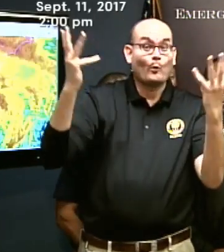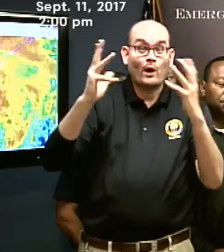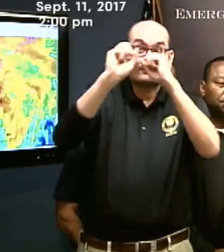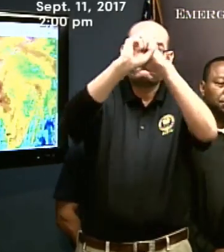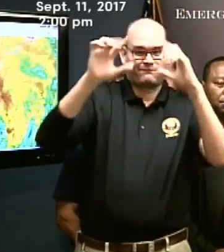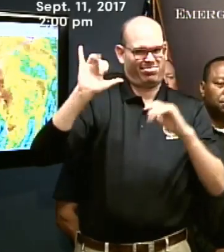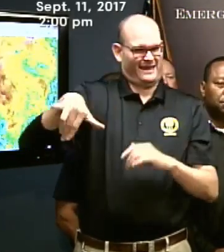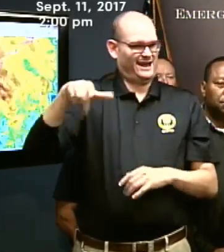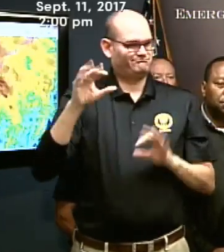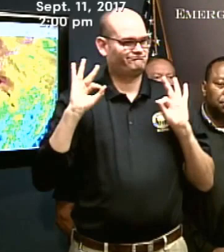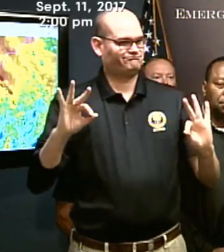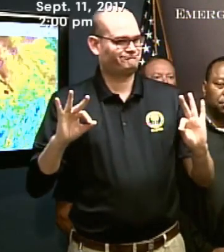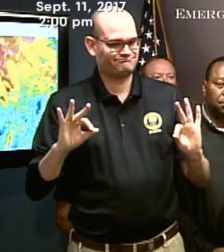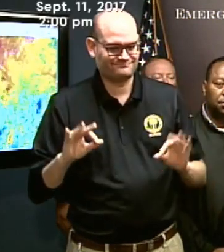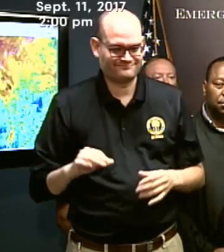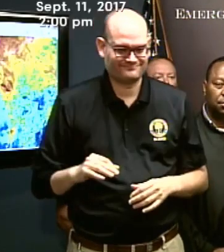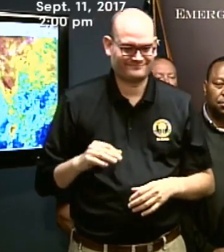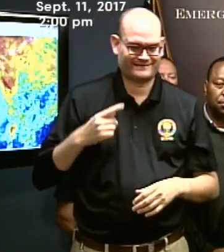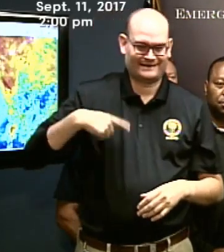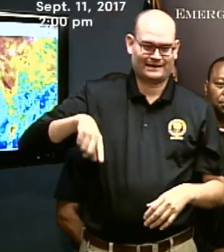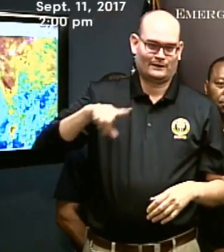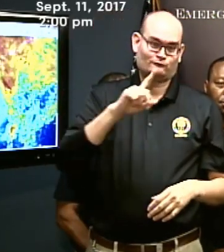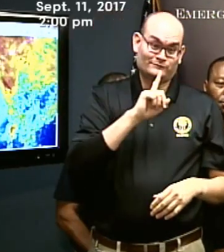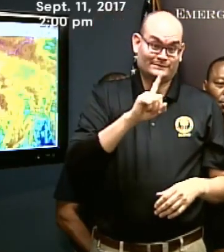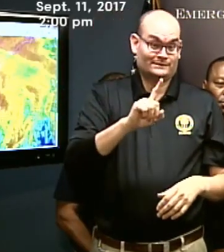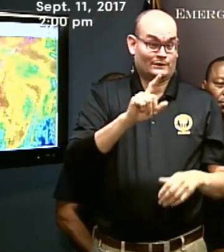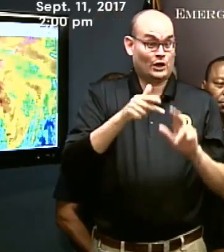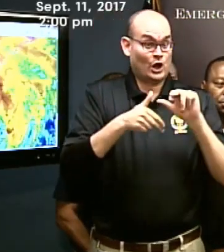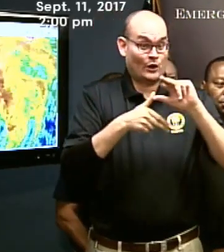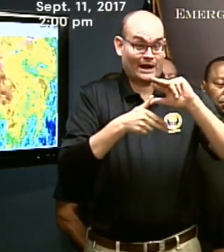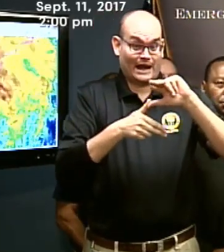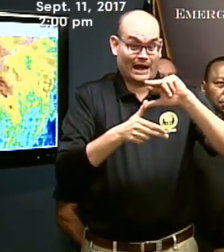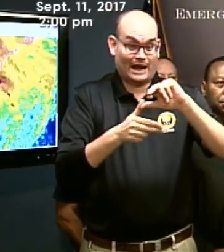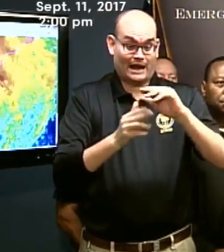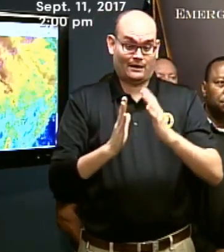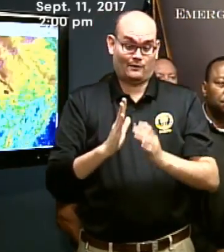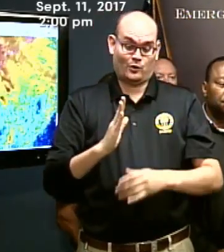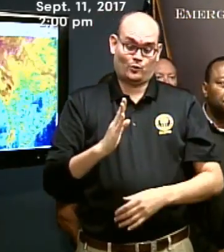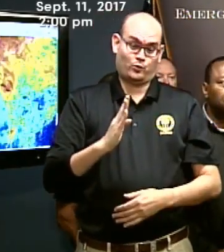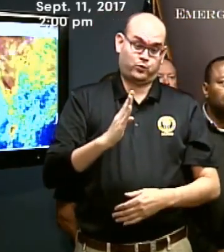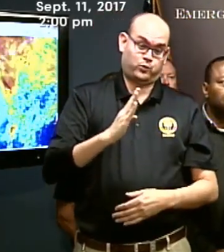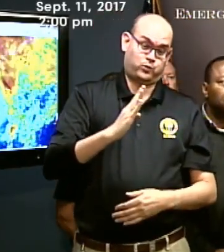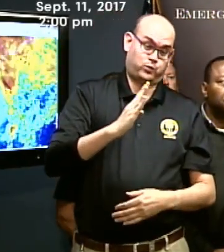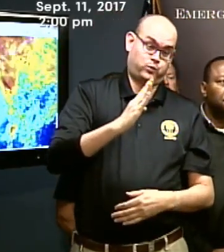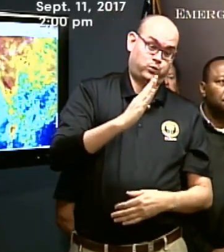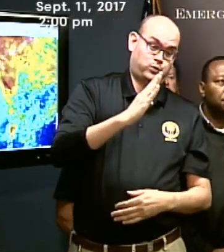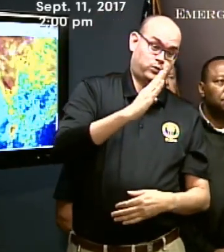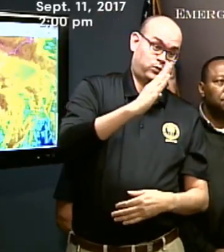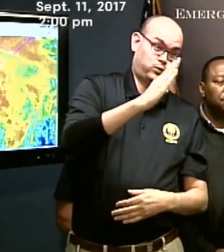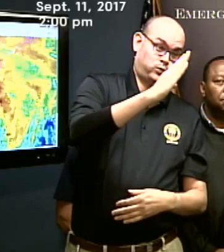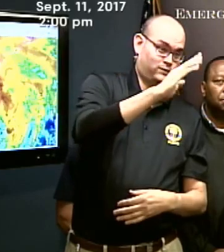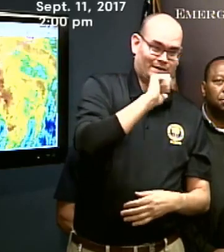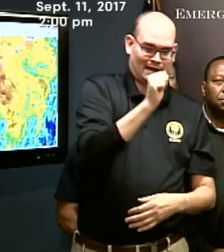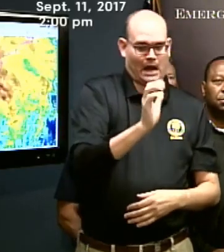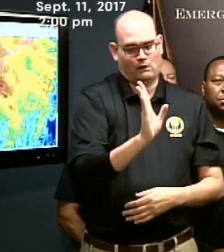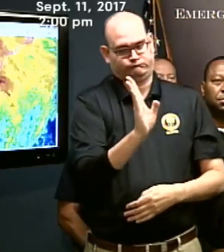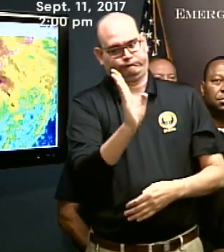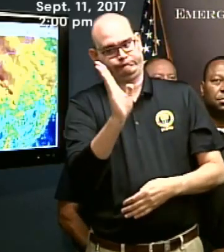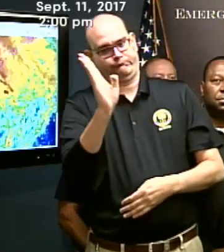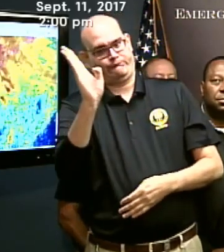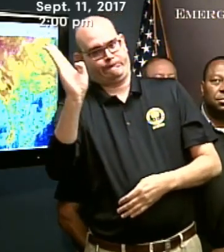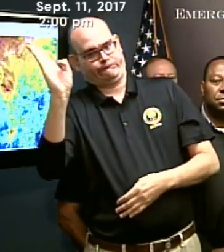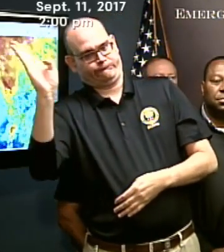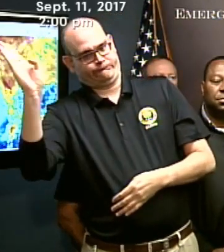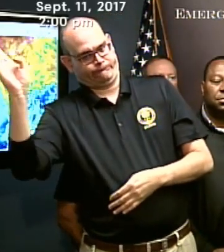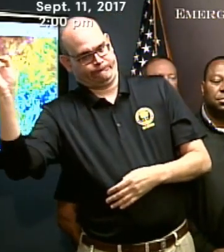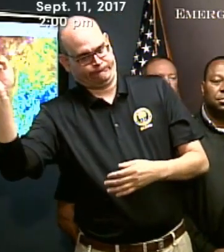little break by going in slightly another direction from what was planned, but it's still a dangerous storm. There's still